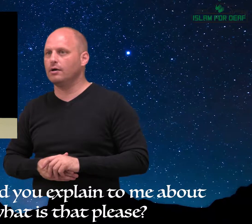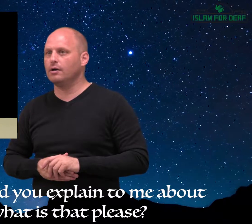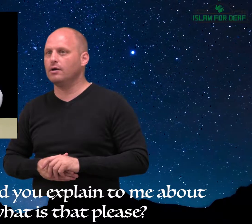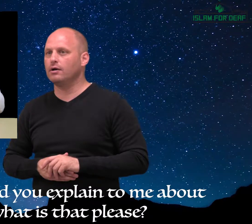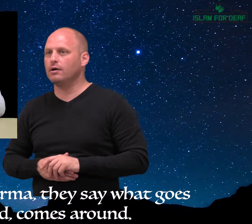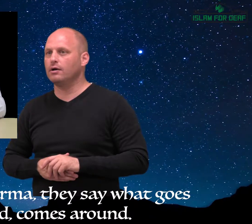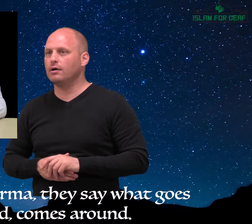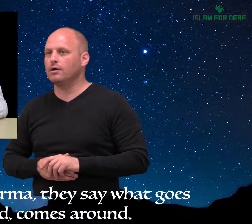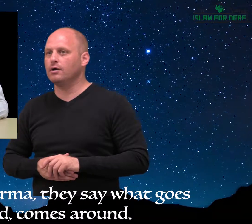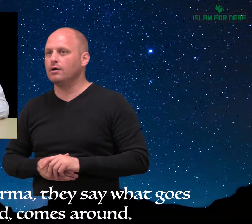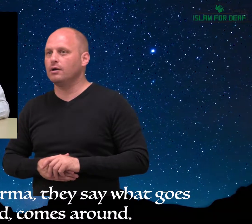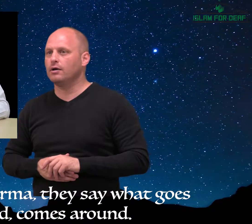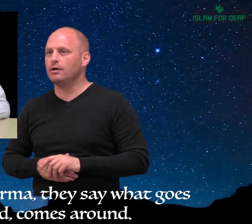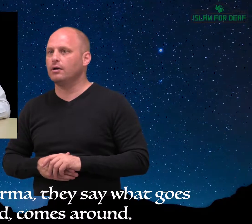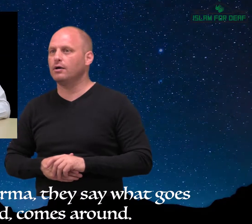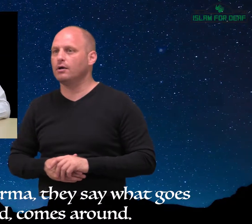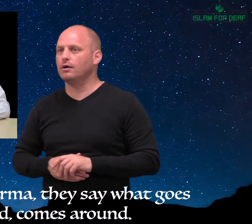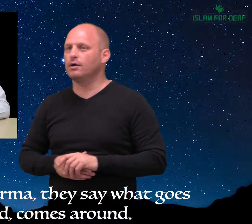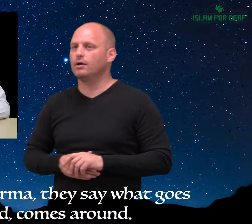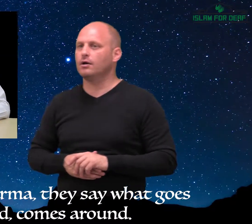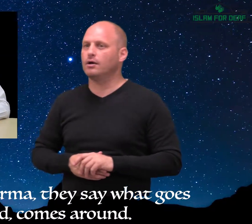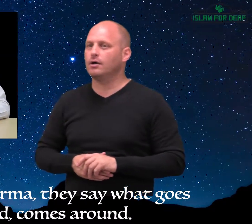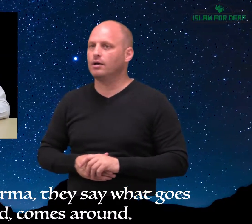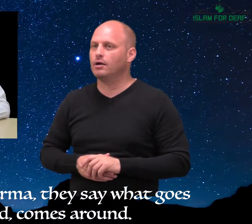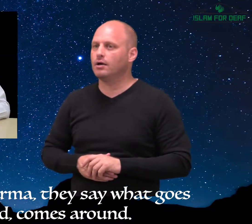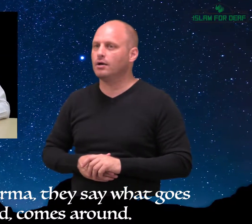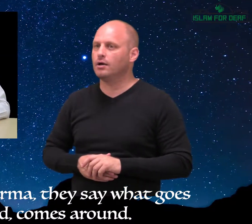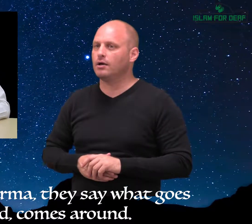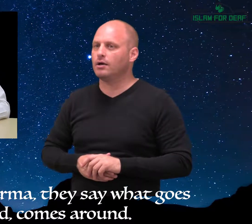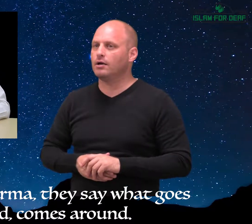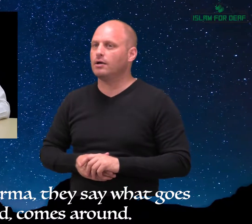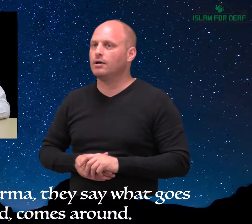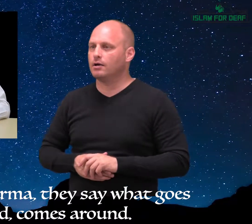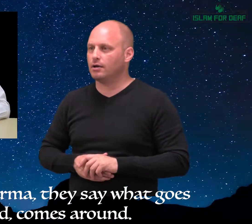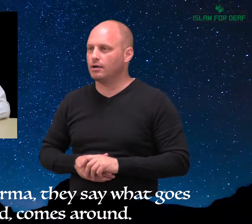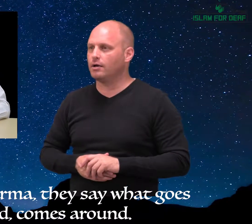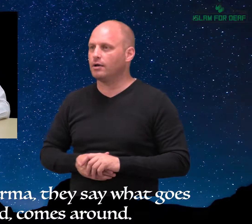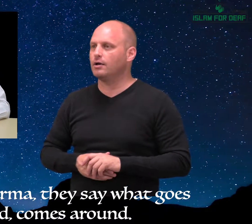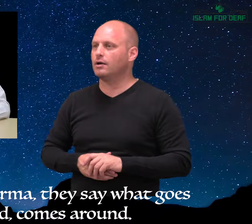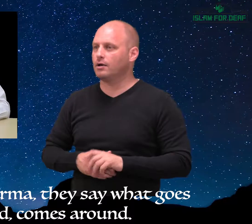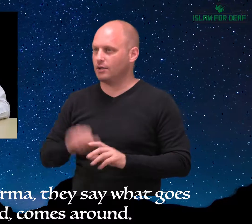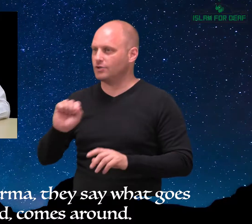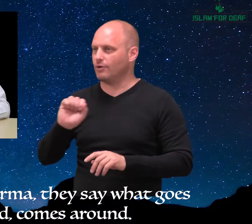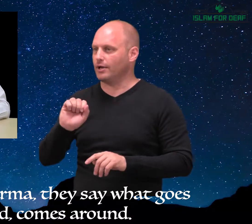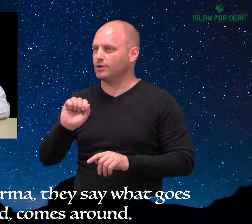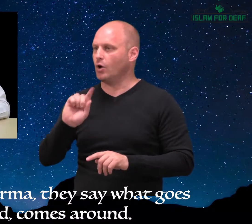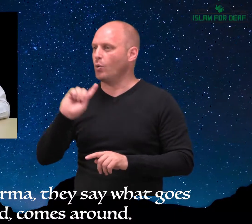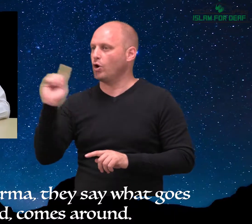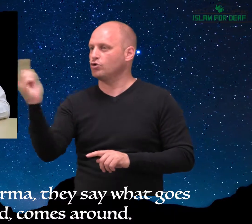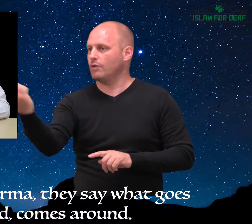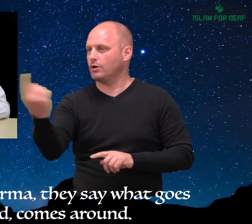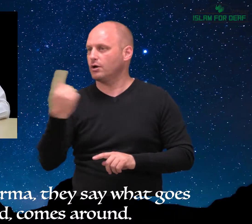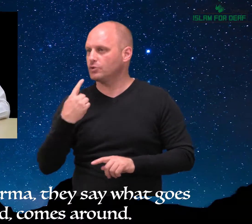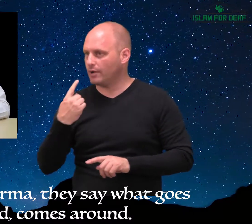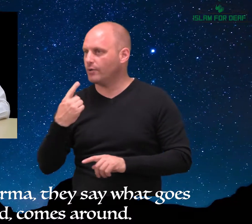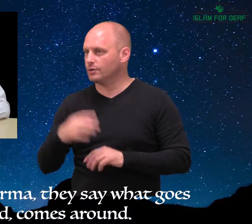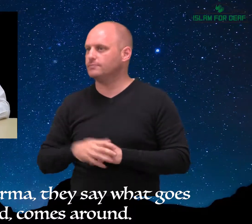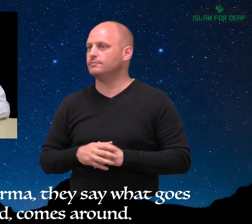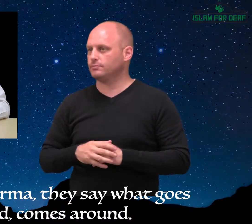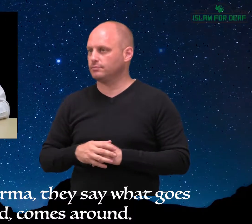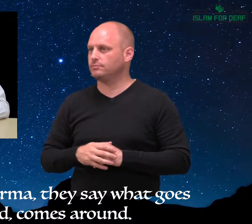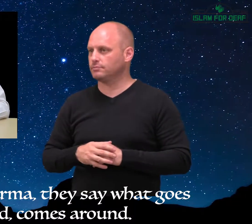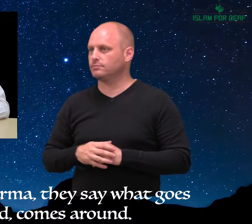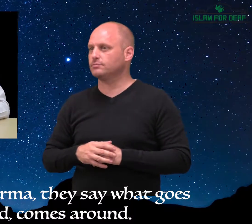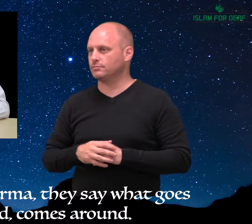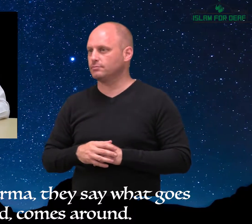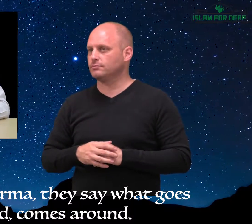See? Yeah, karma is, they say, what goes around comes around. So it's a belief in a kukla. Yeah.